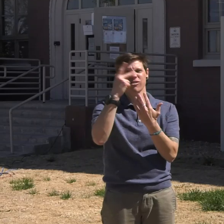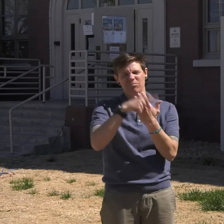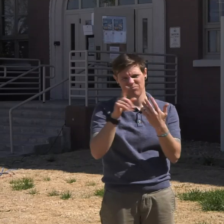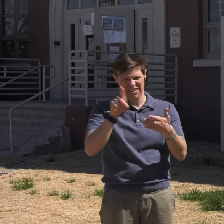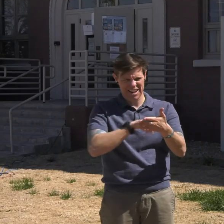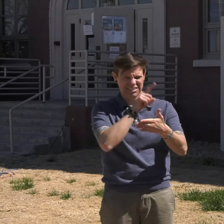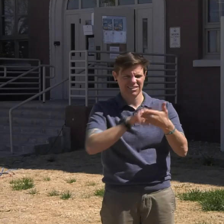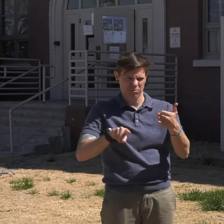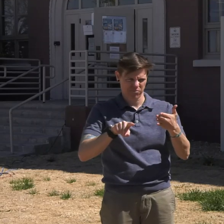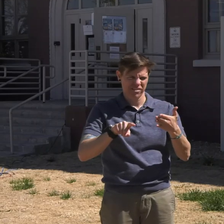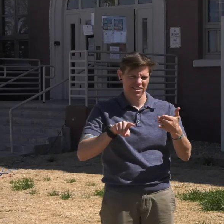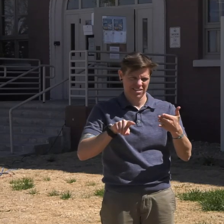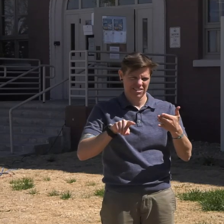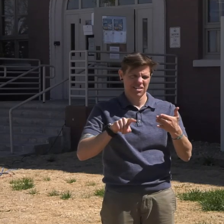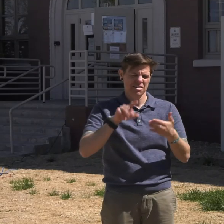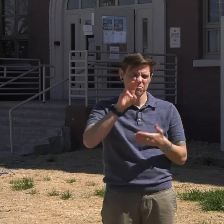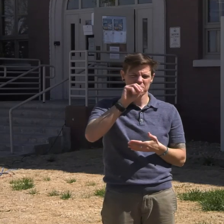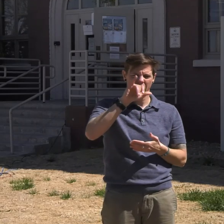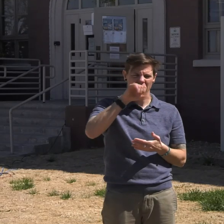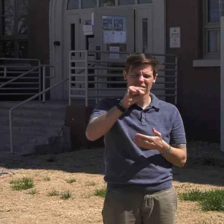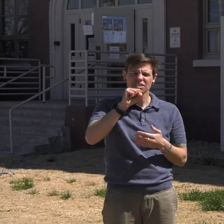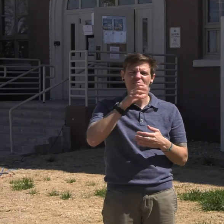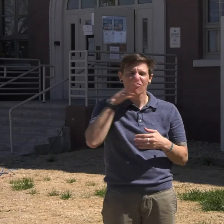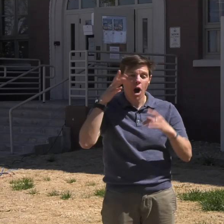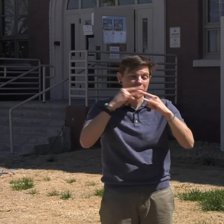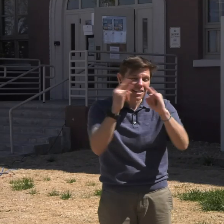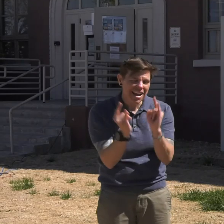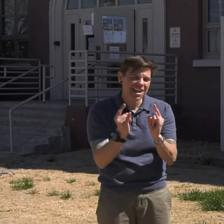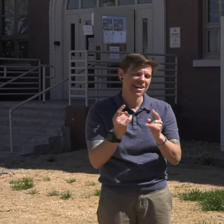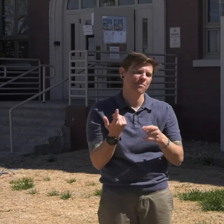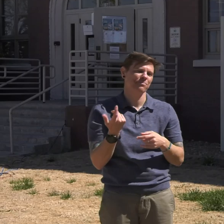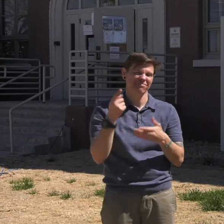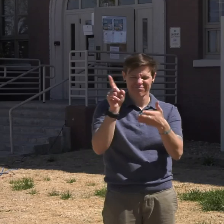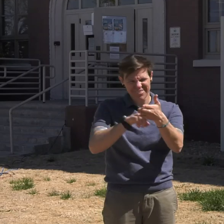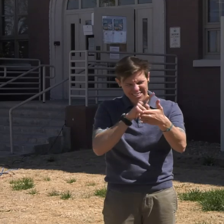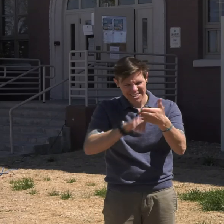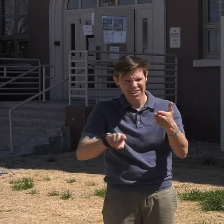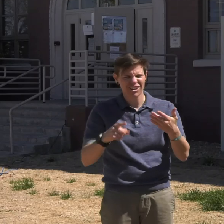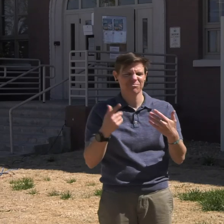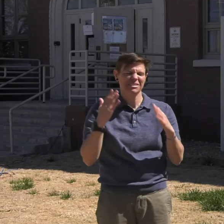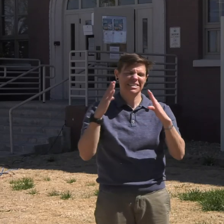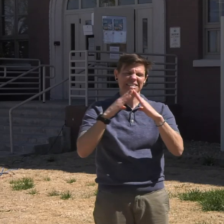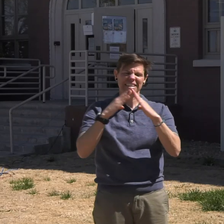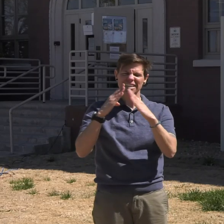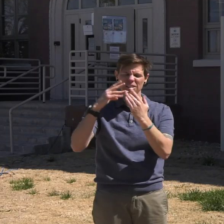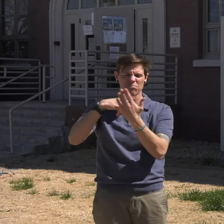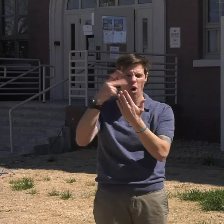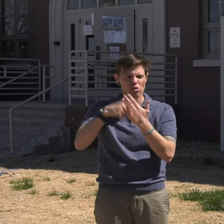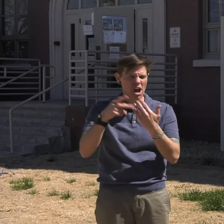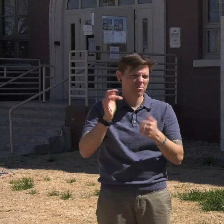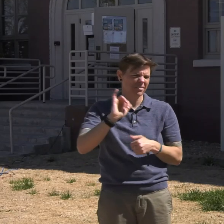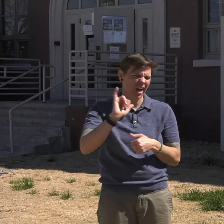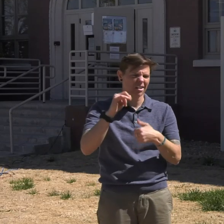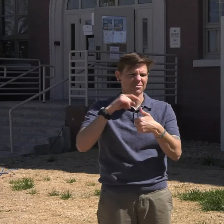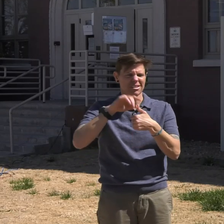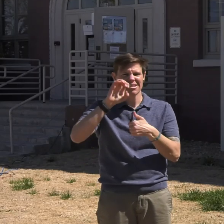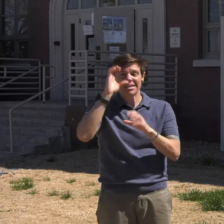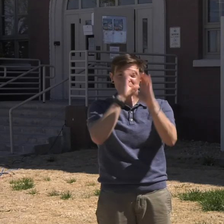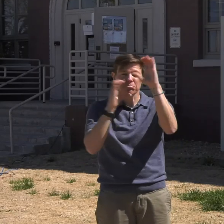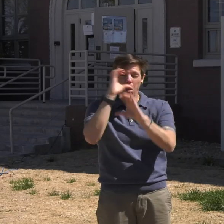no longer, and all the other respective city programs. That also includes Explora.